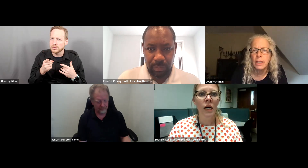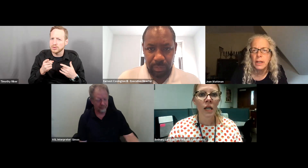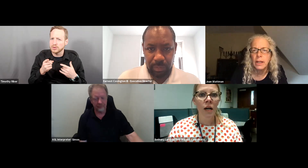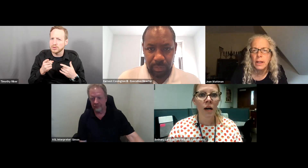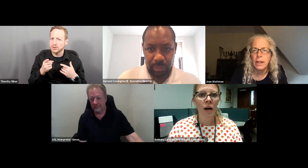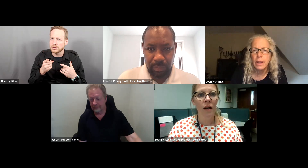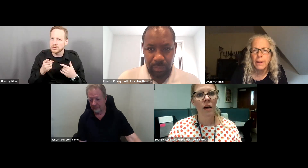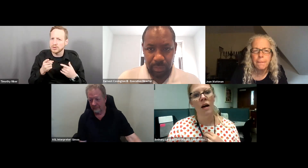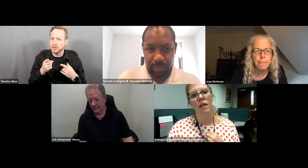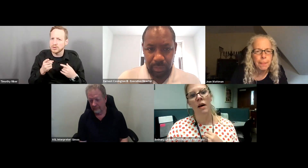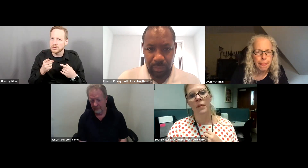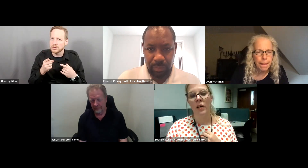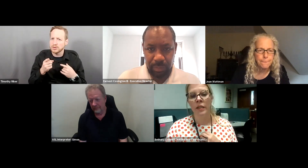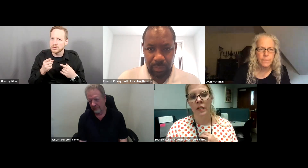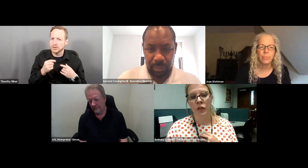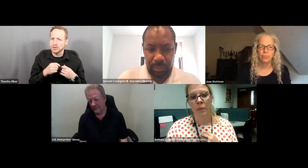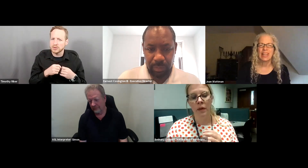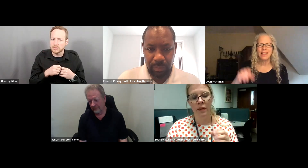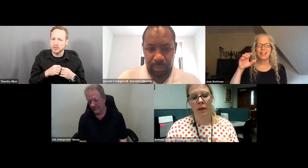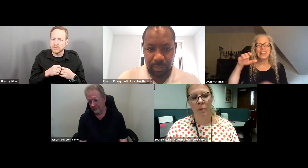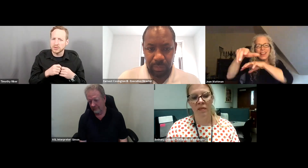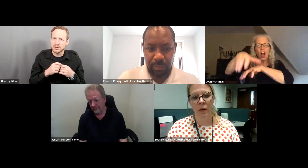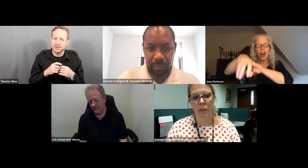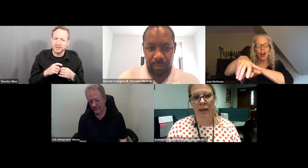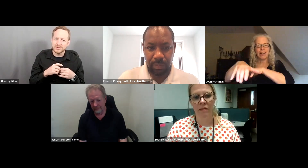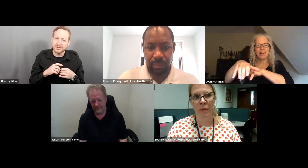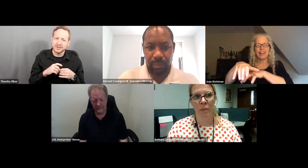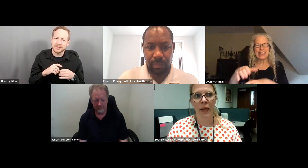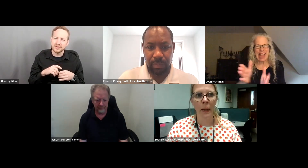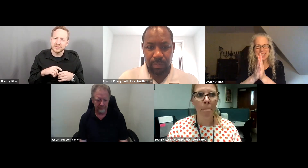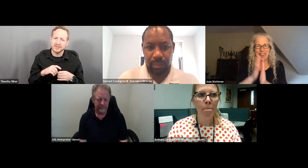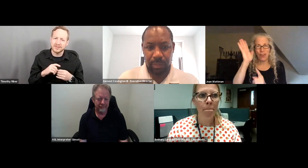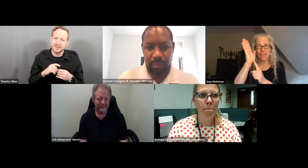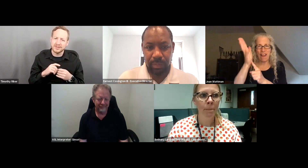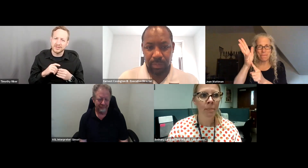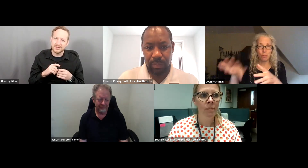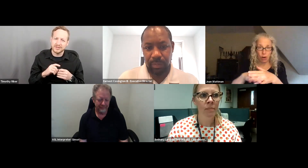what? The cart provider would like a 5-minute break.